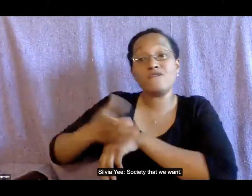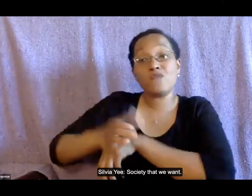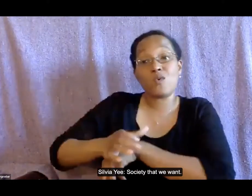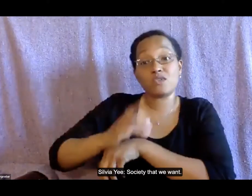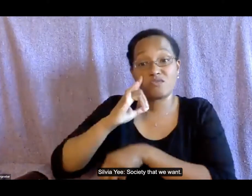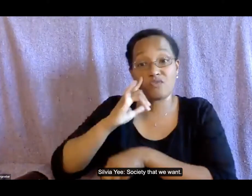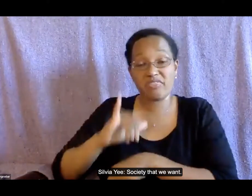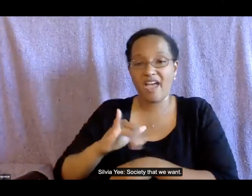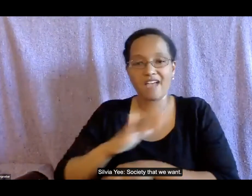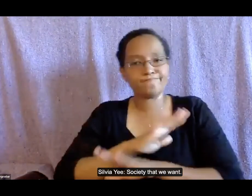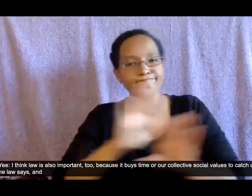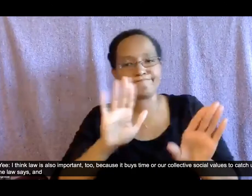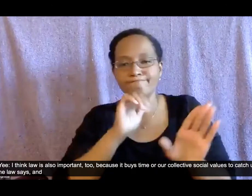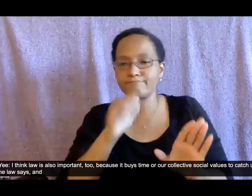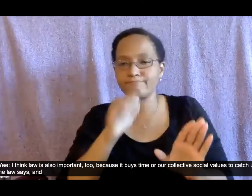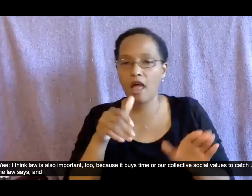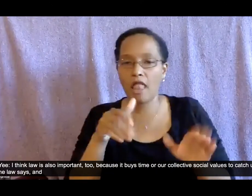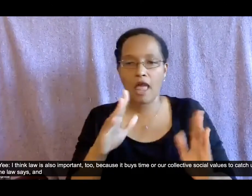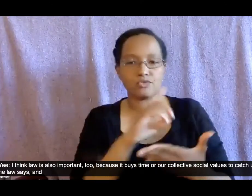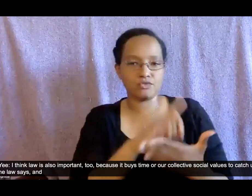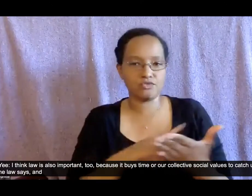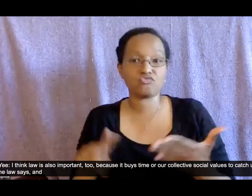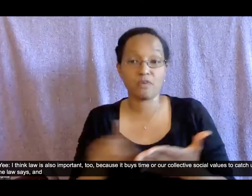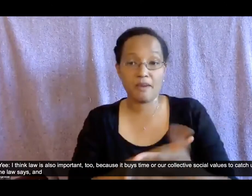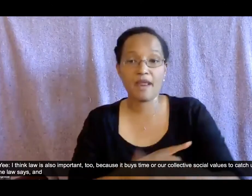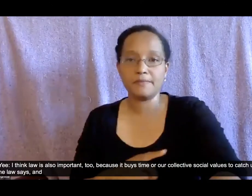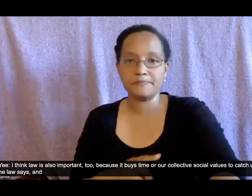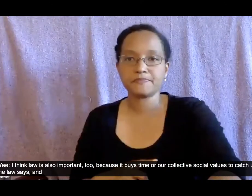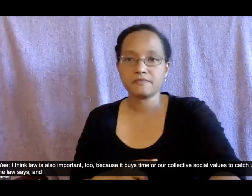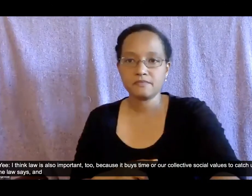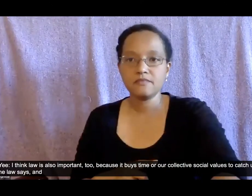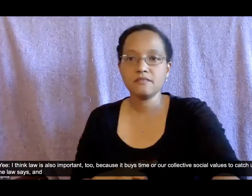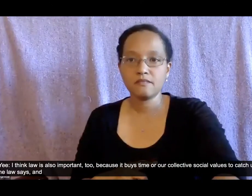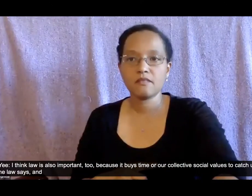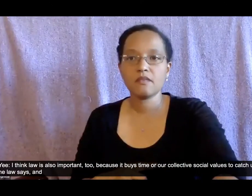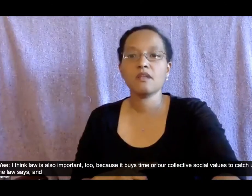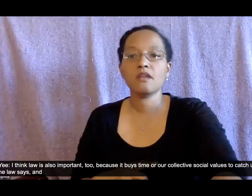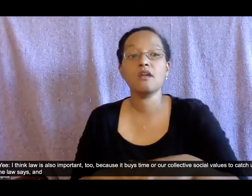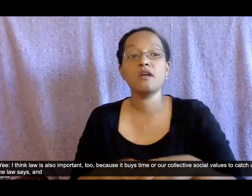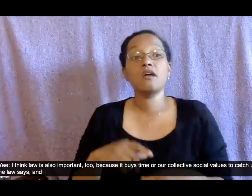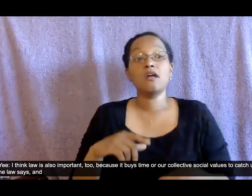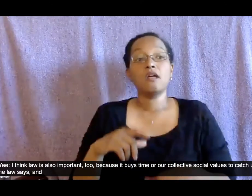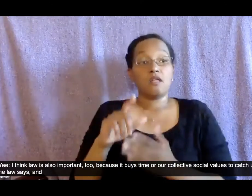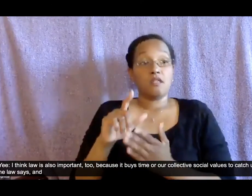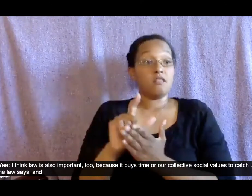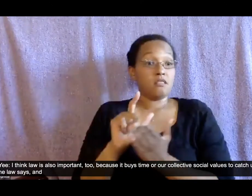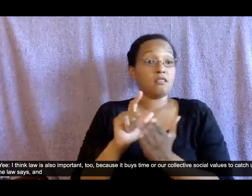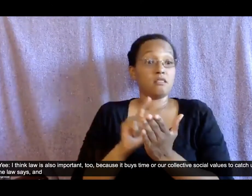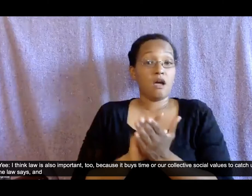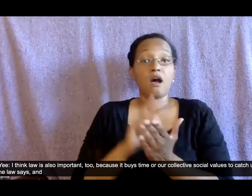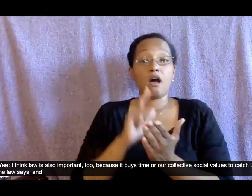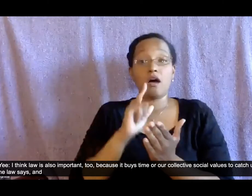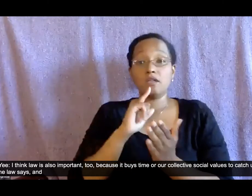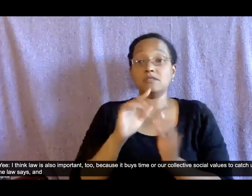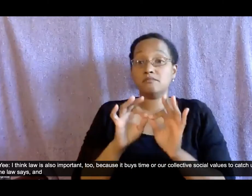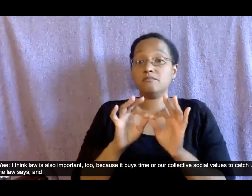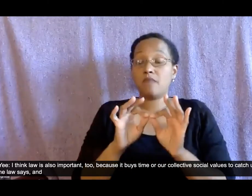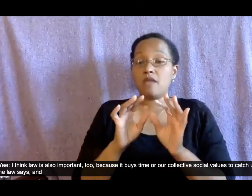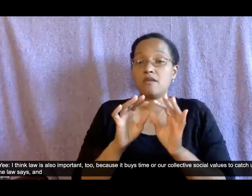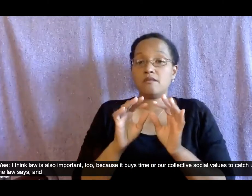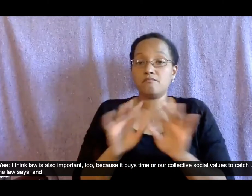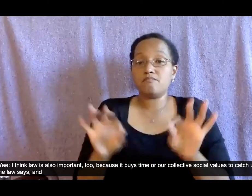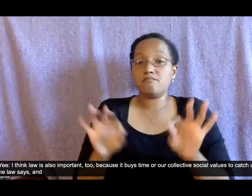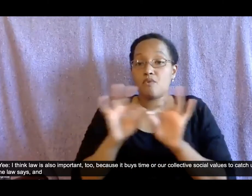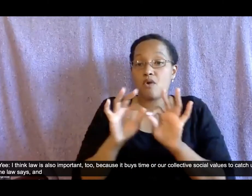i think law is also important because it buys time for our collective social values to catch up to